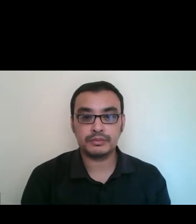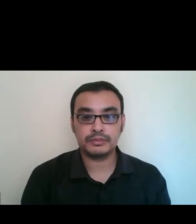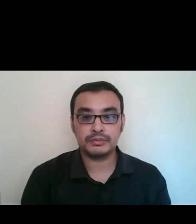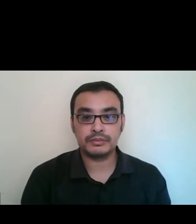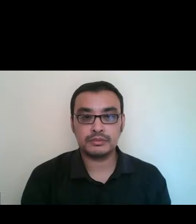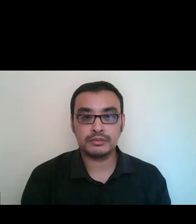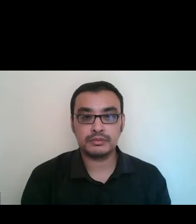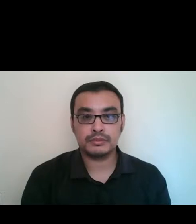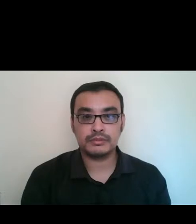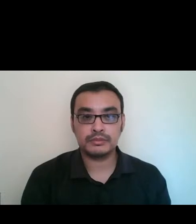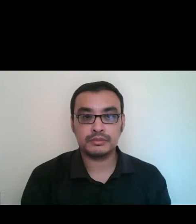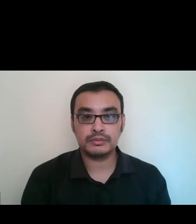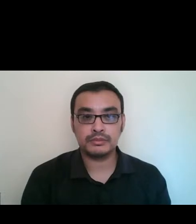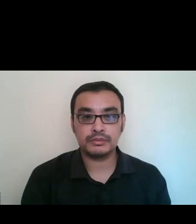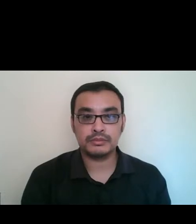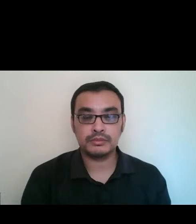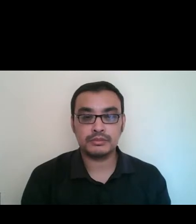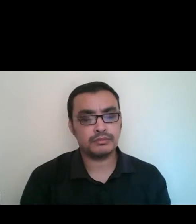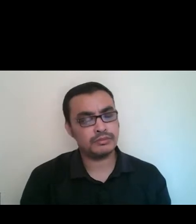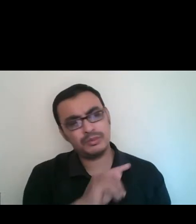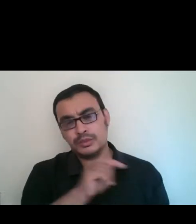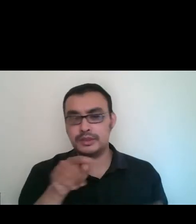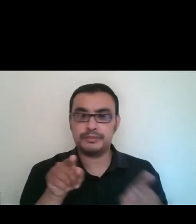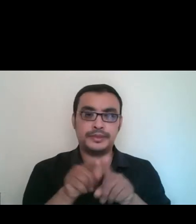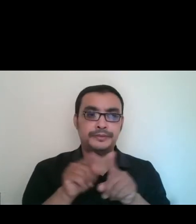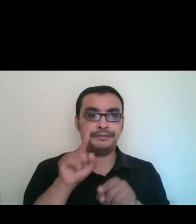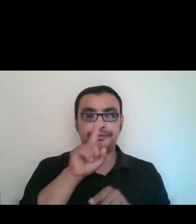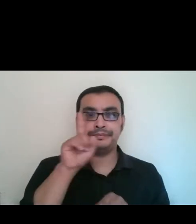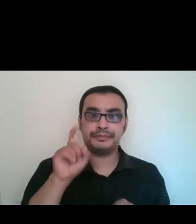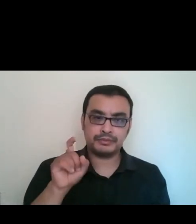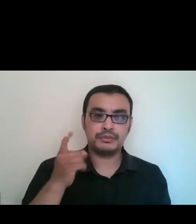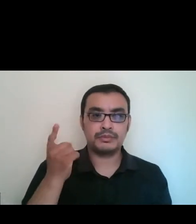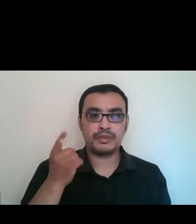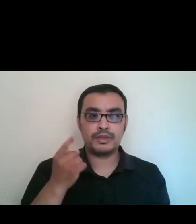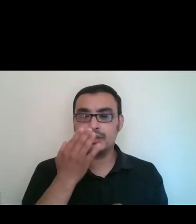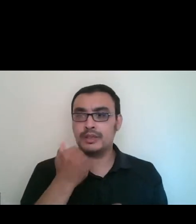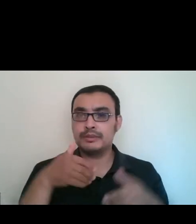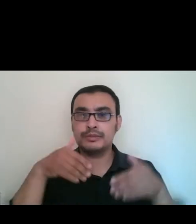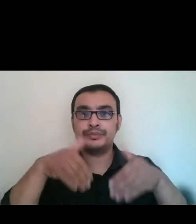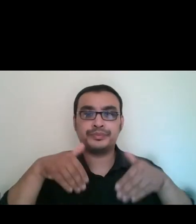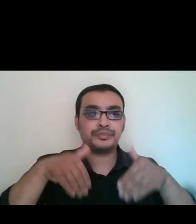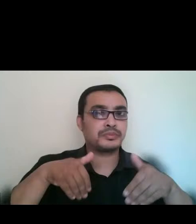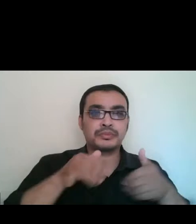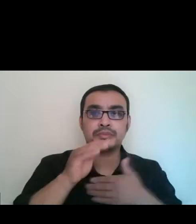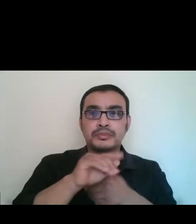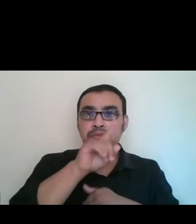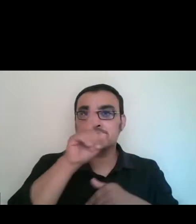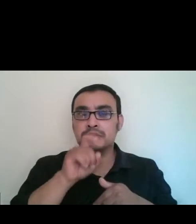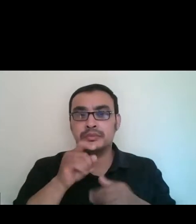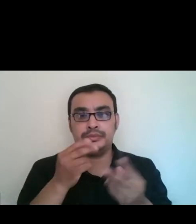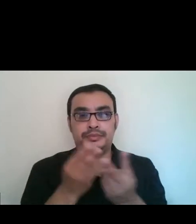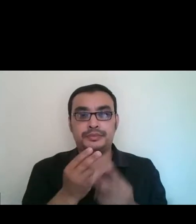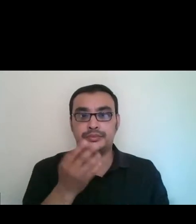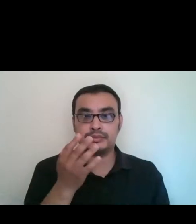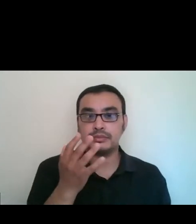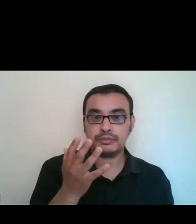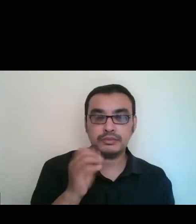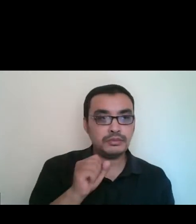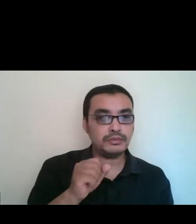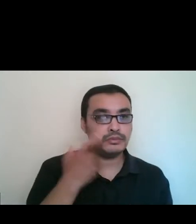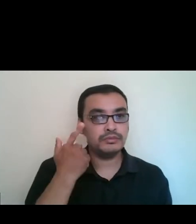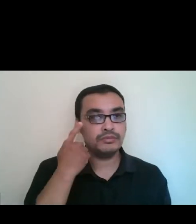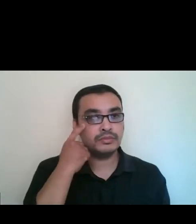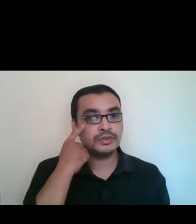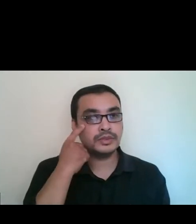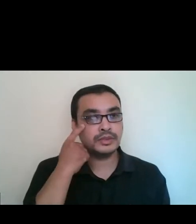If you want to ask anything, as we don't have any waiting list for questions, just put your mic on